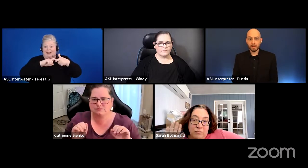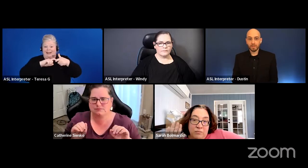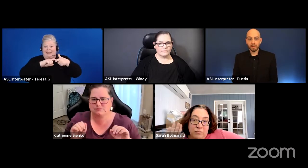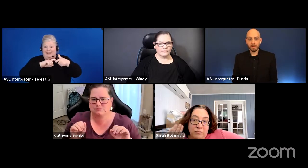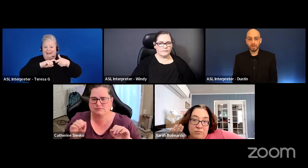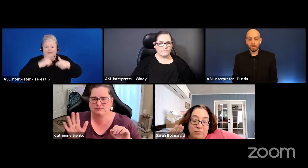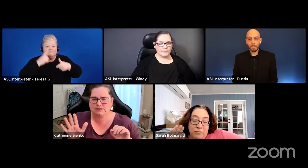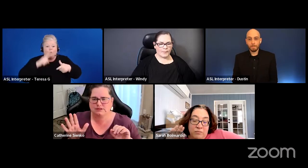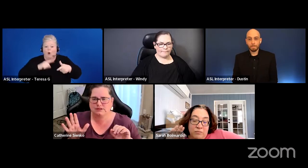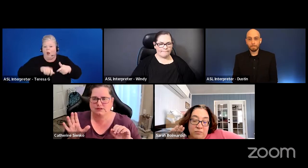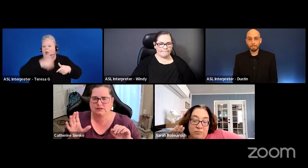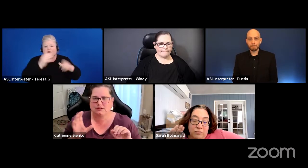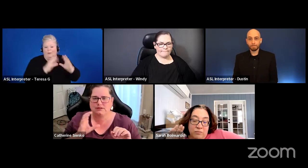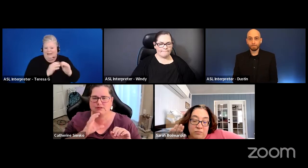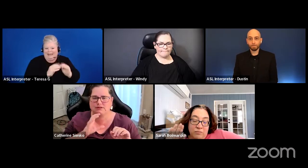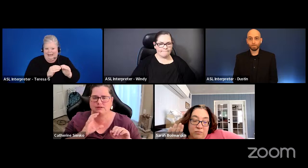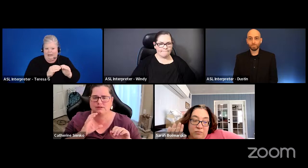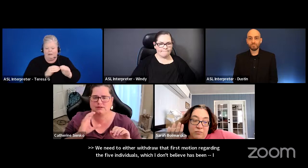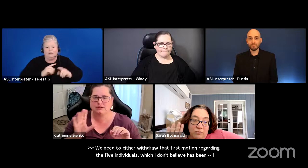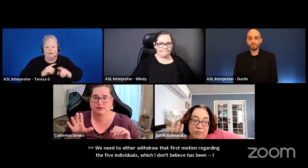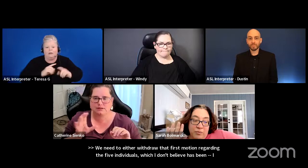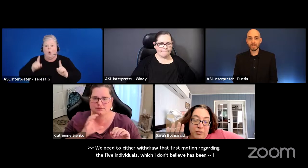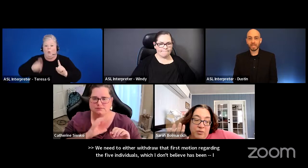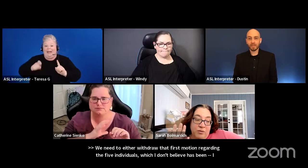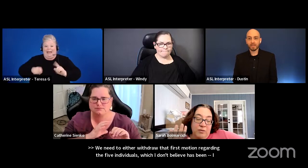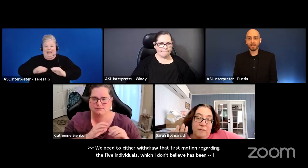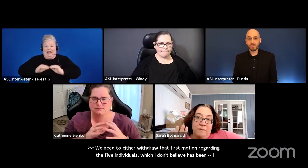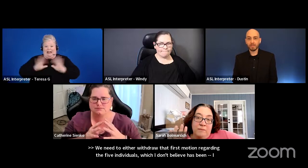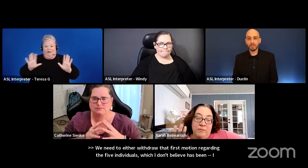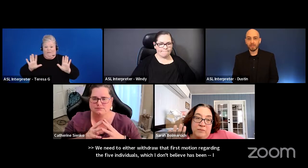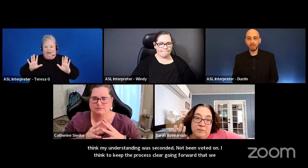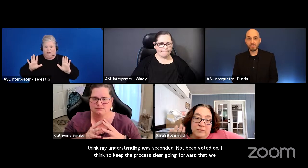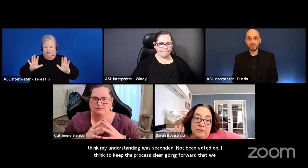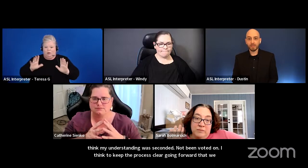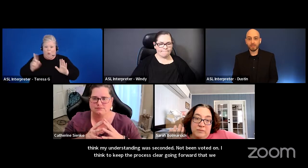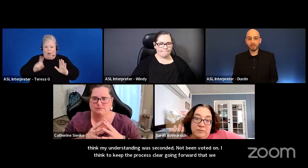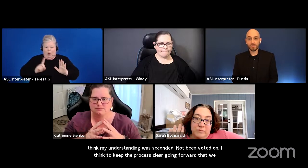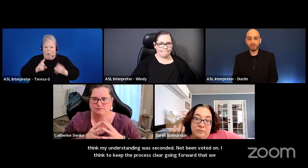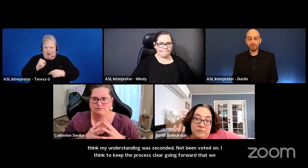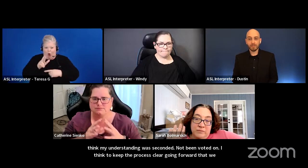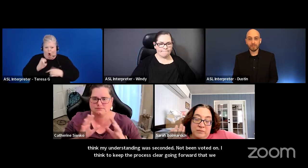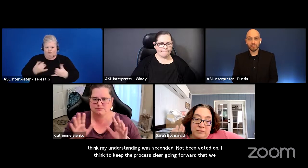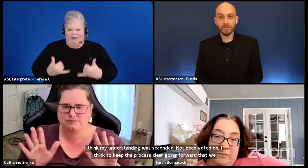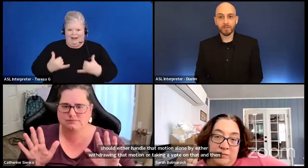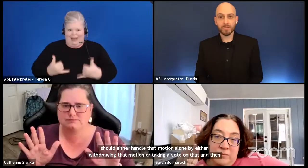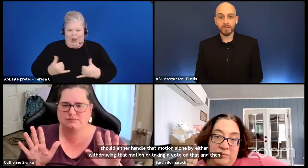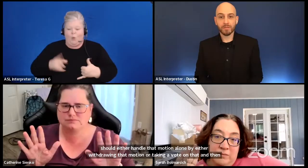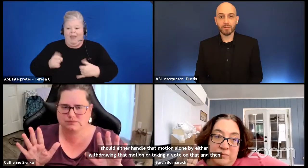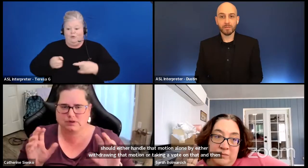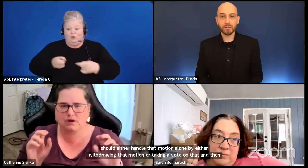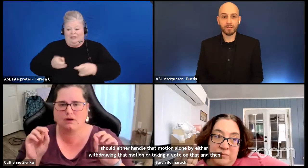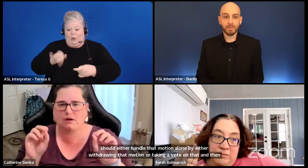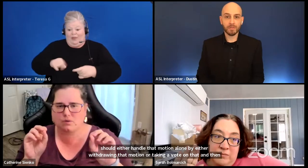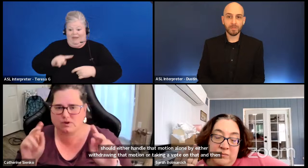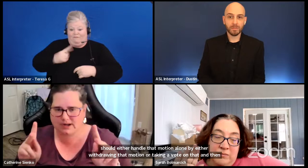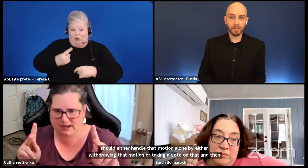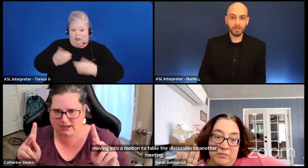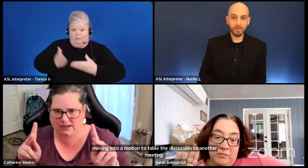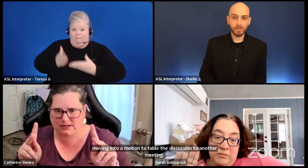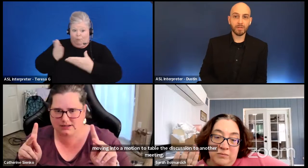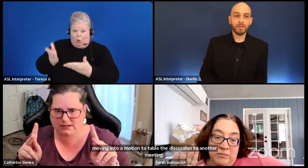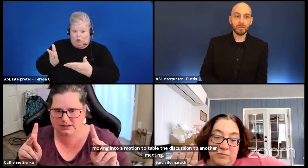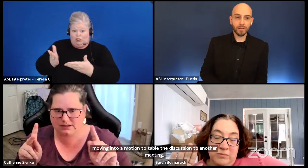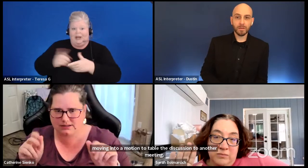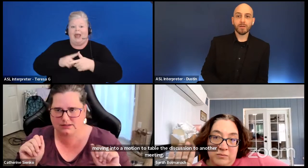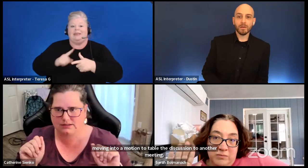order to clarification on where the board is at, we should first deal with that motion and then move on to a motion whether you want to